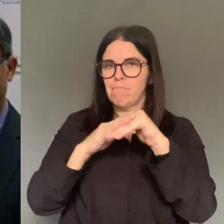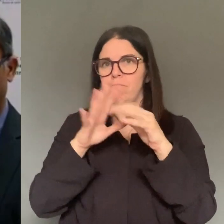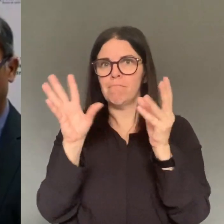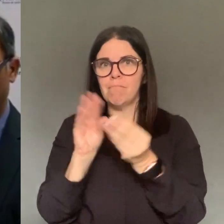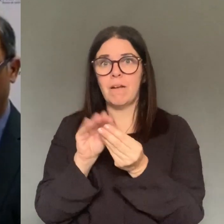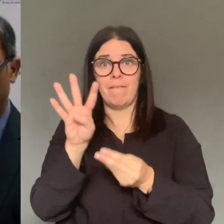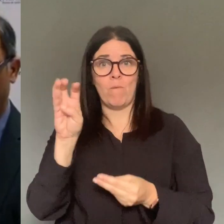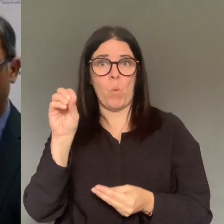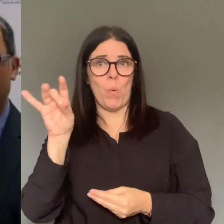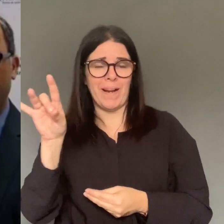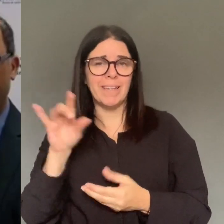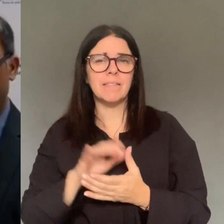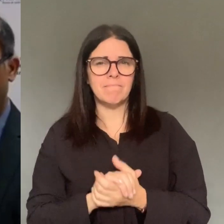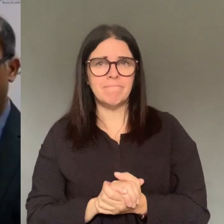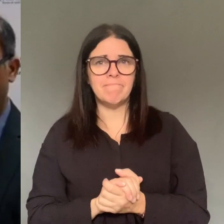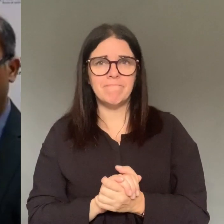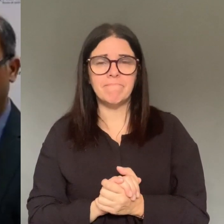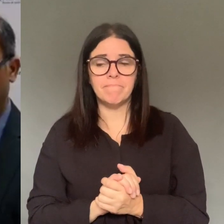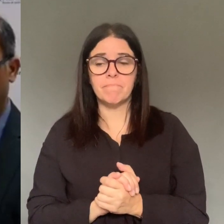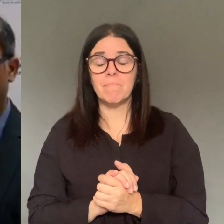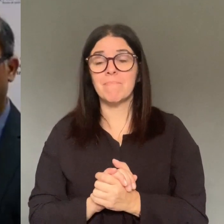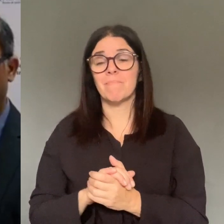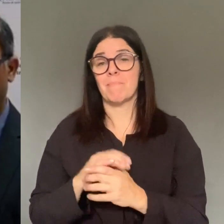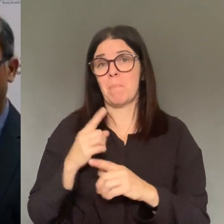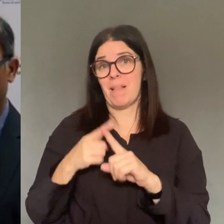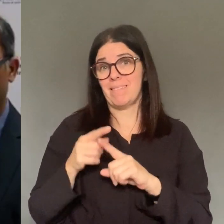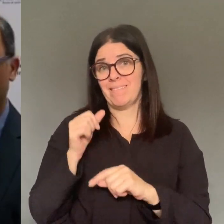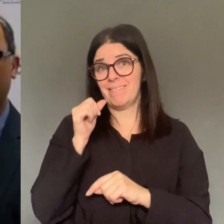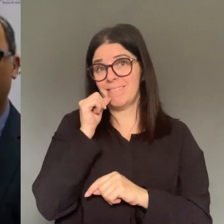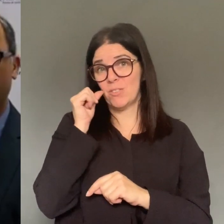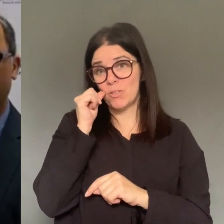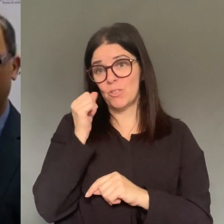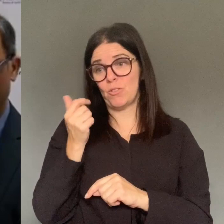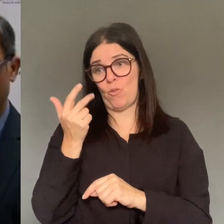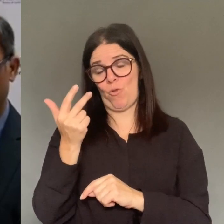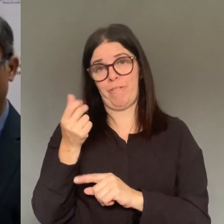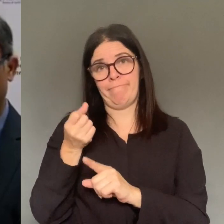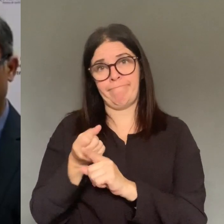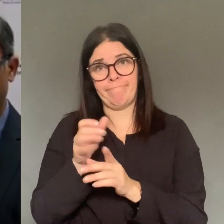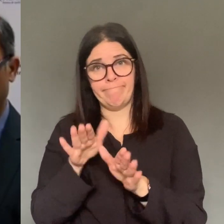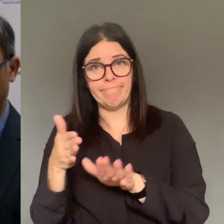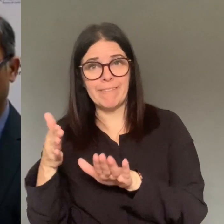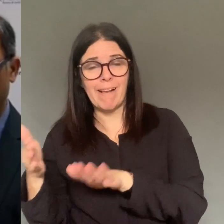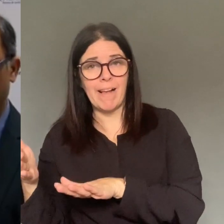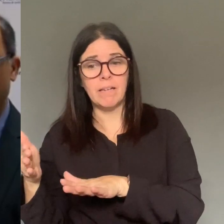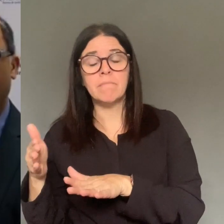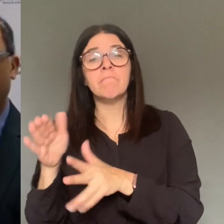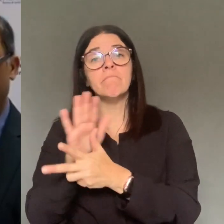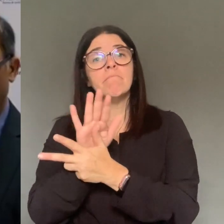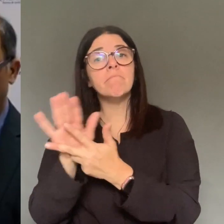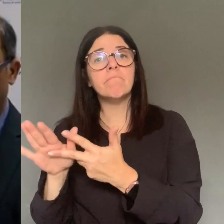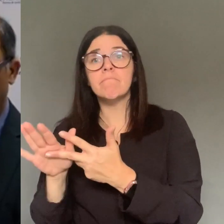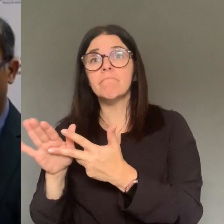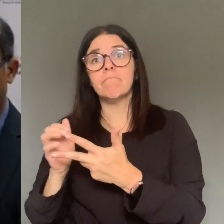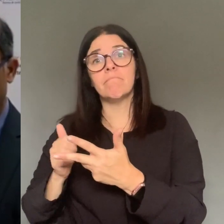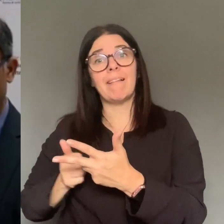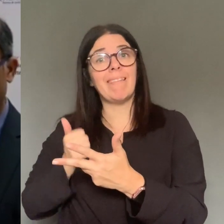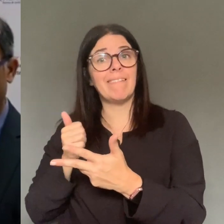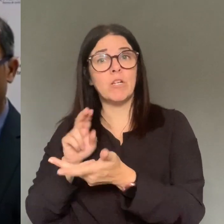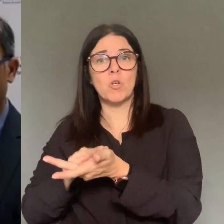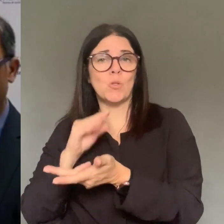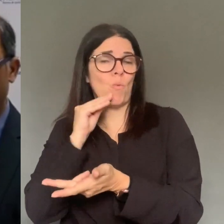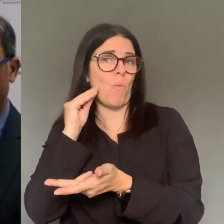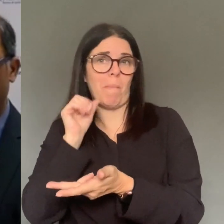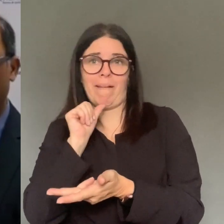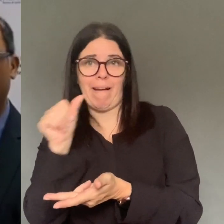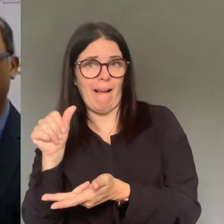work. This is not over yet, and we need your continued support through this difficult time. As you can see that there is a significant